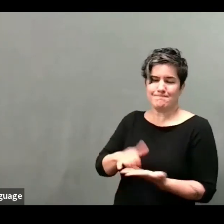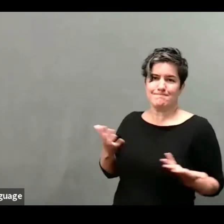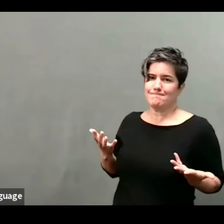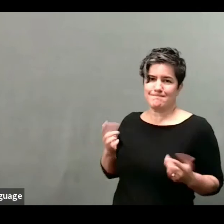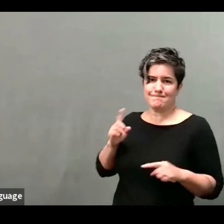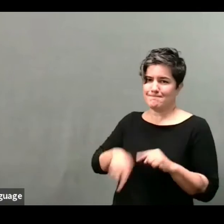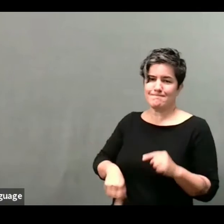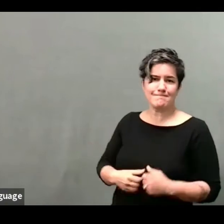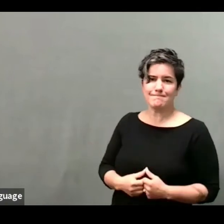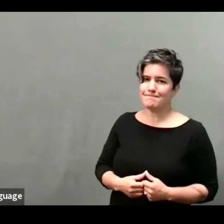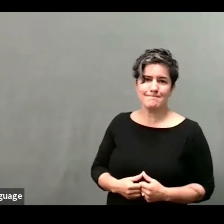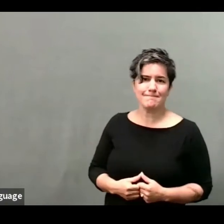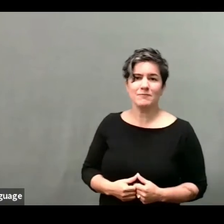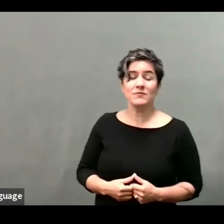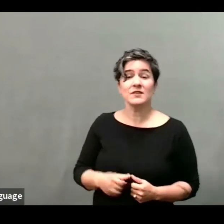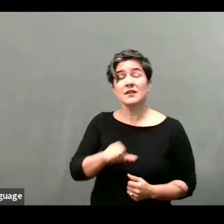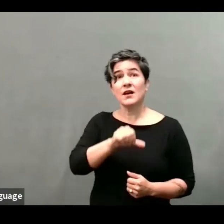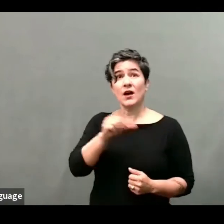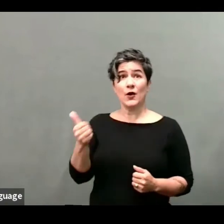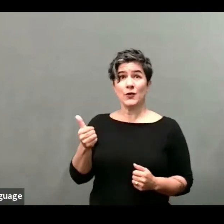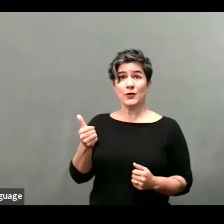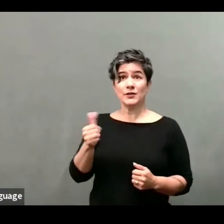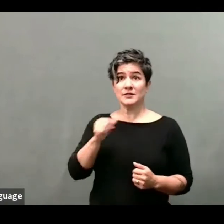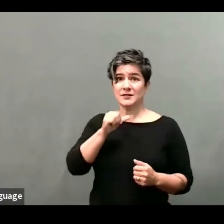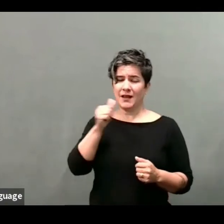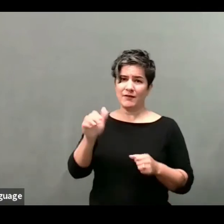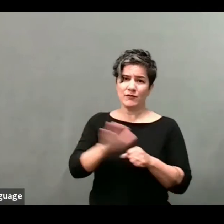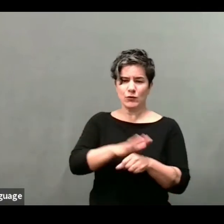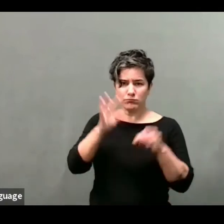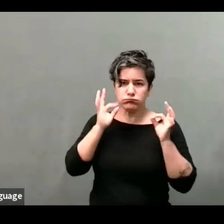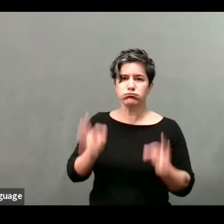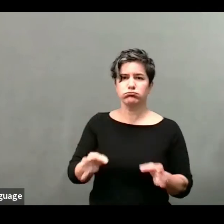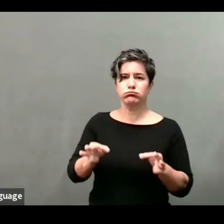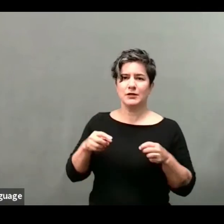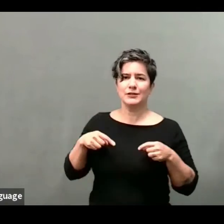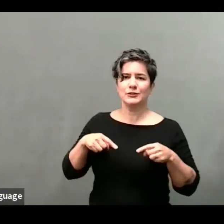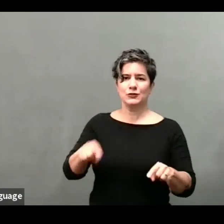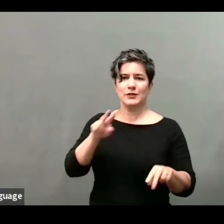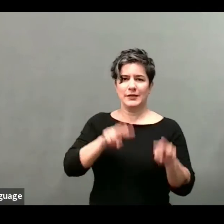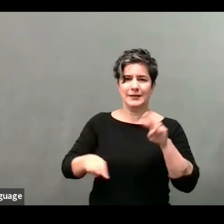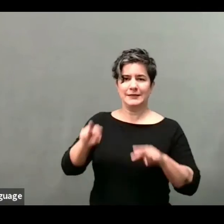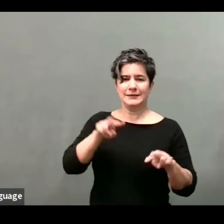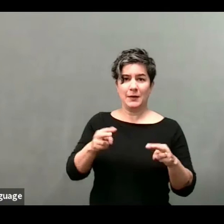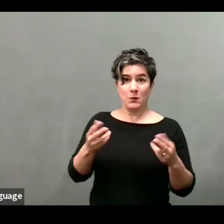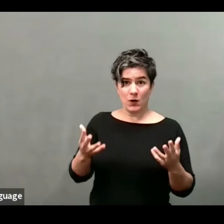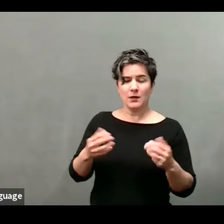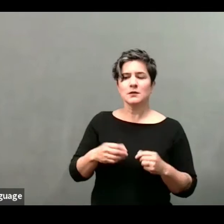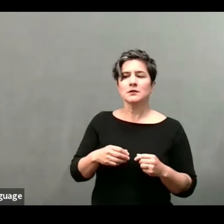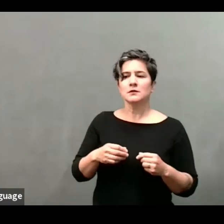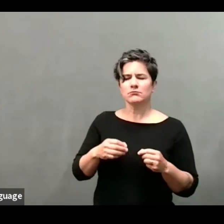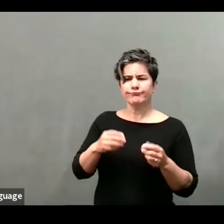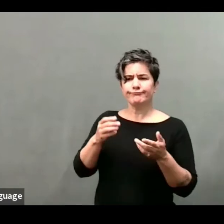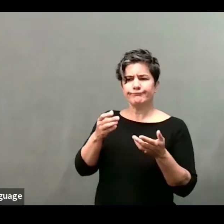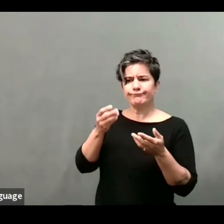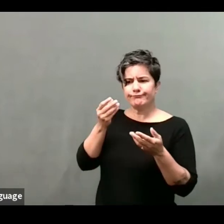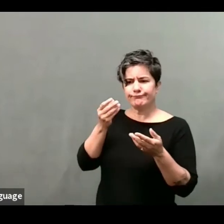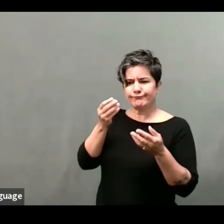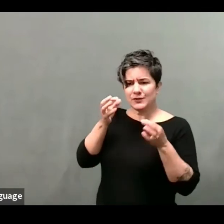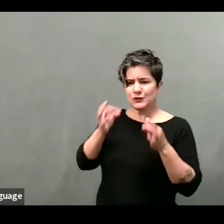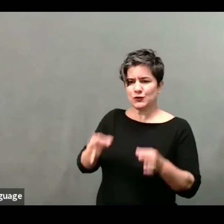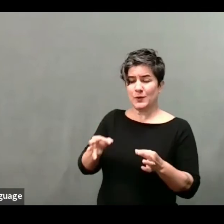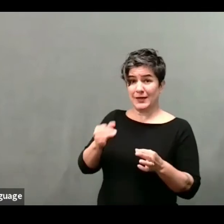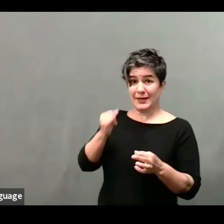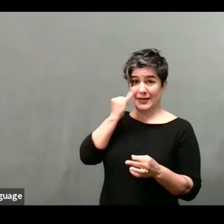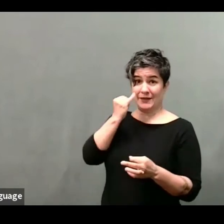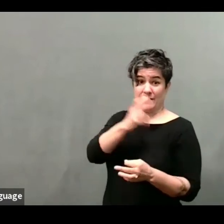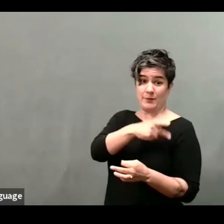is impossible to determine with certainty at the time of the exam is determining whether a patient